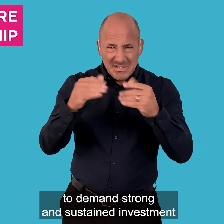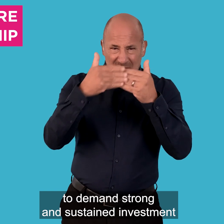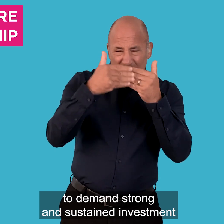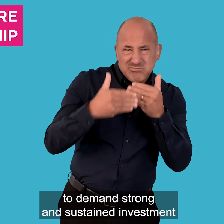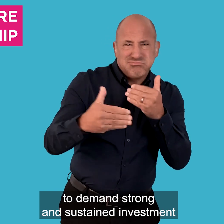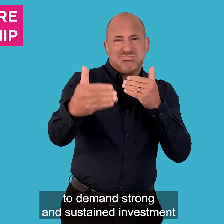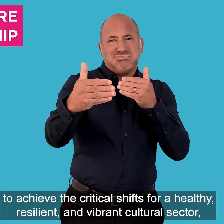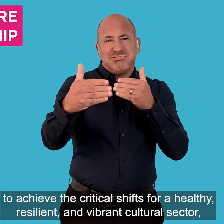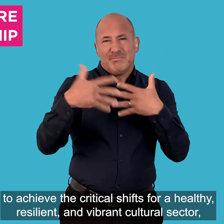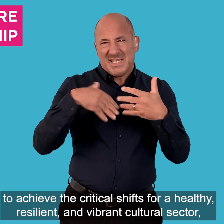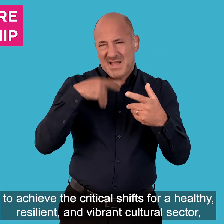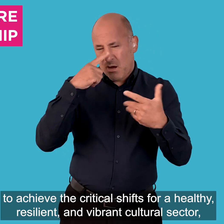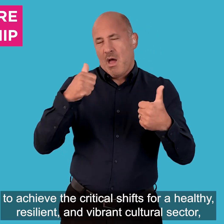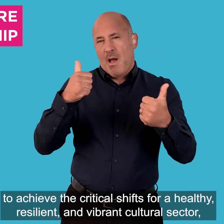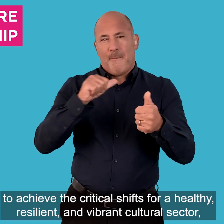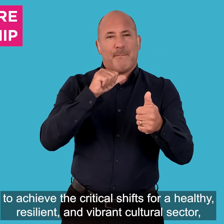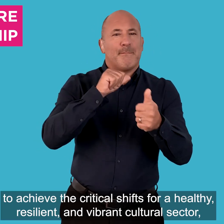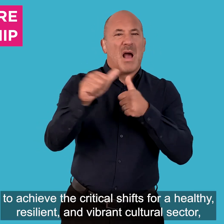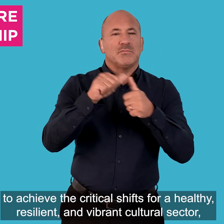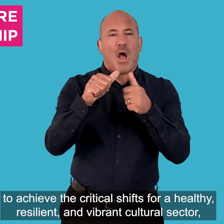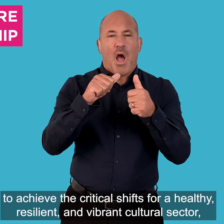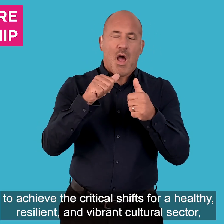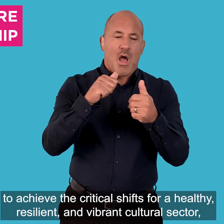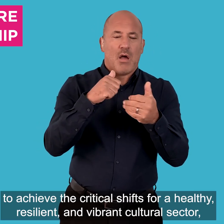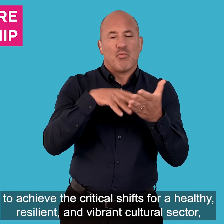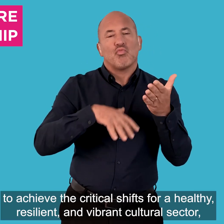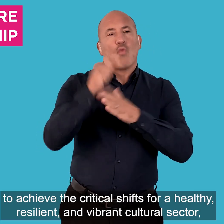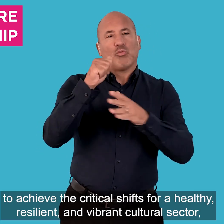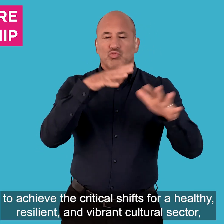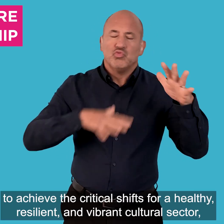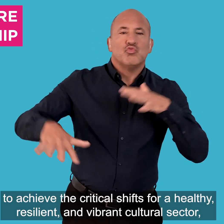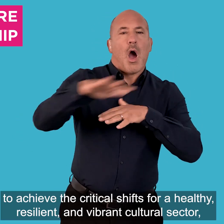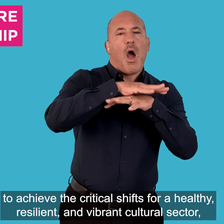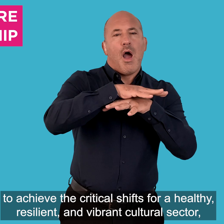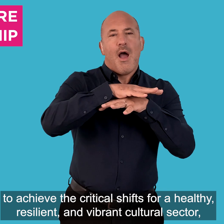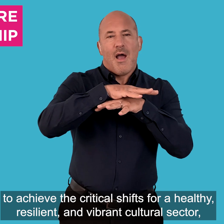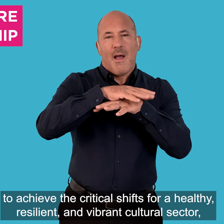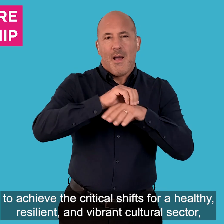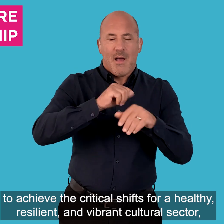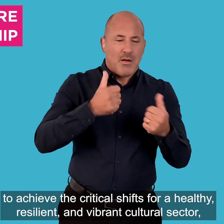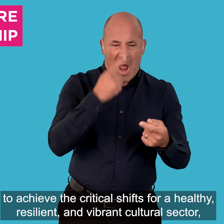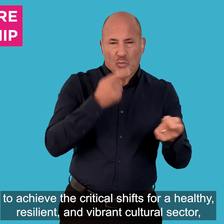investment to achieve the critical shifts for a healthy, resilient and vibrant cultural sector